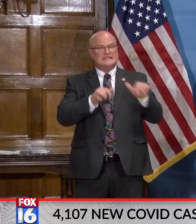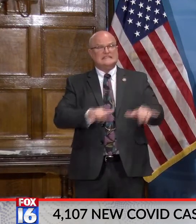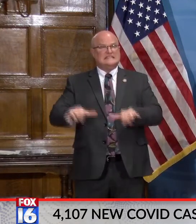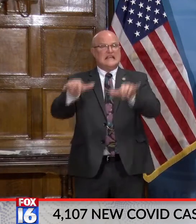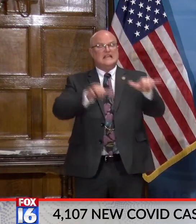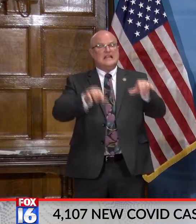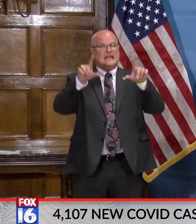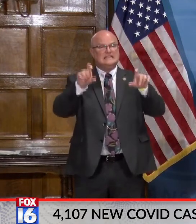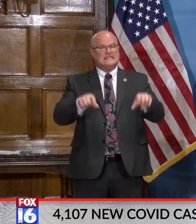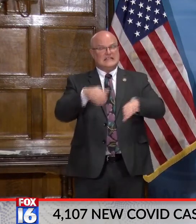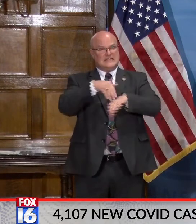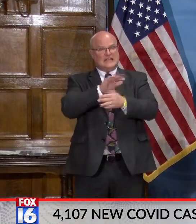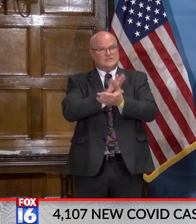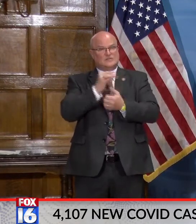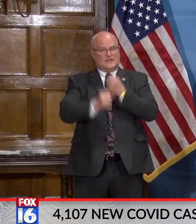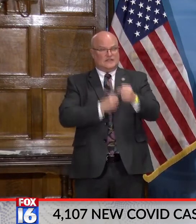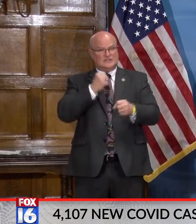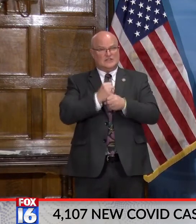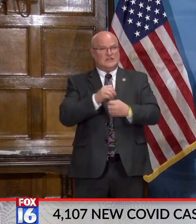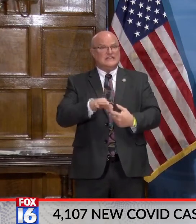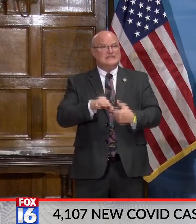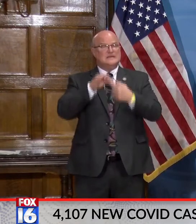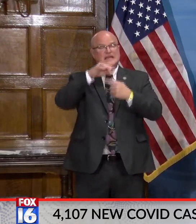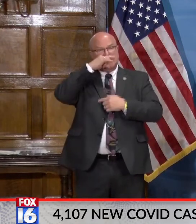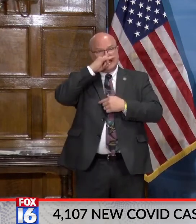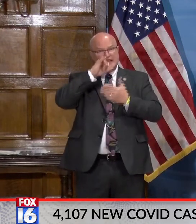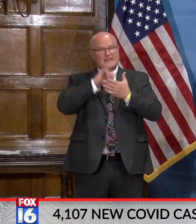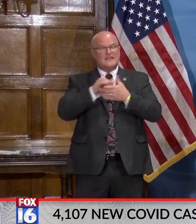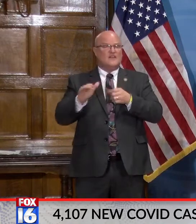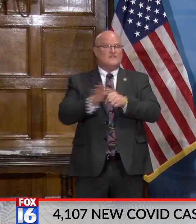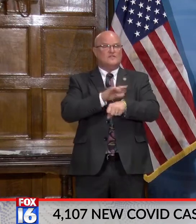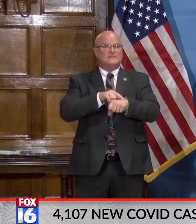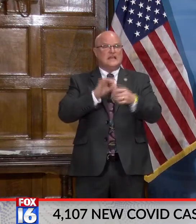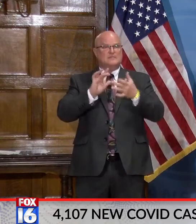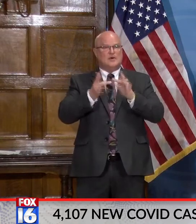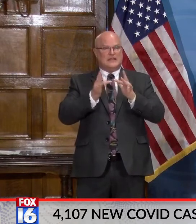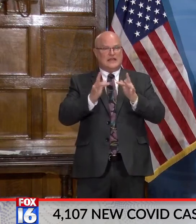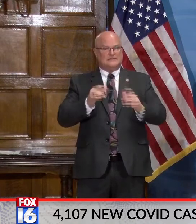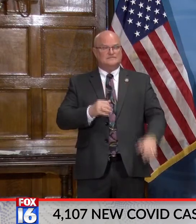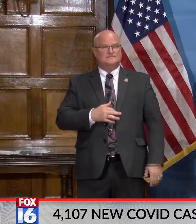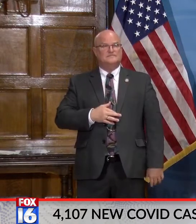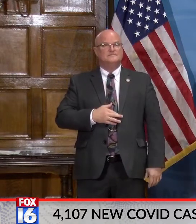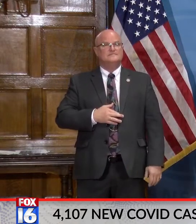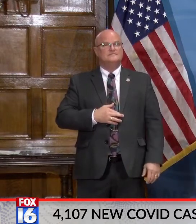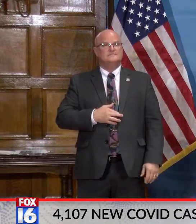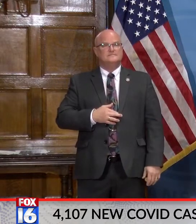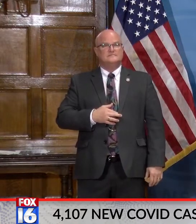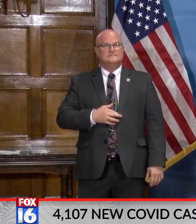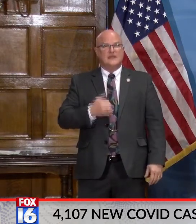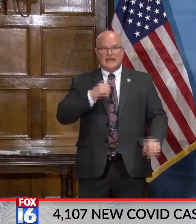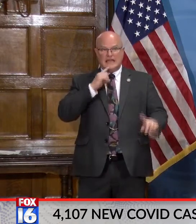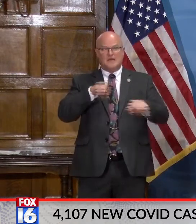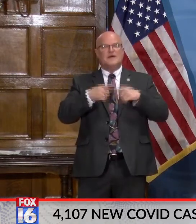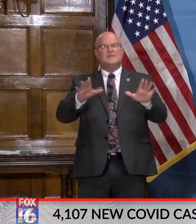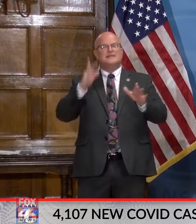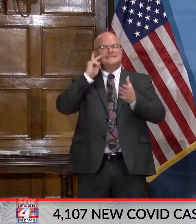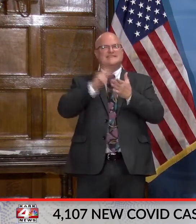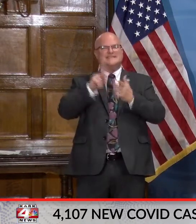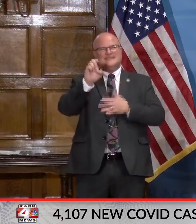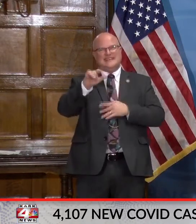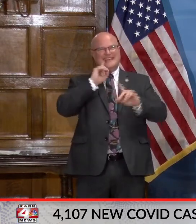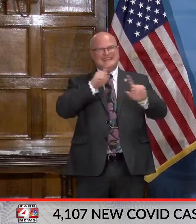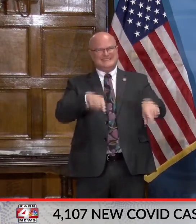tests at schools this year, especially those kids that are full-time online? I could answer it, but I'm going to let Secretary Key